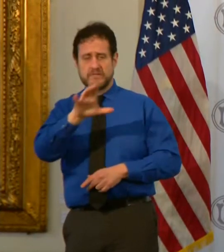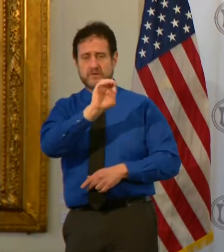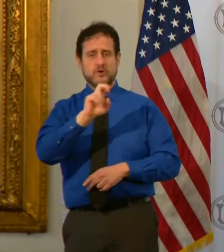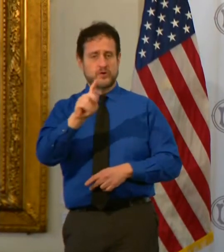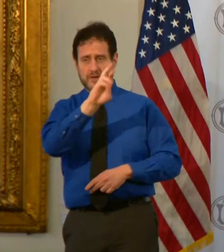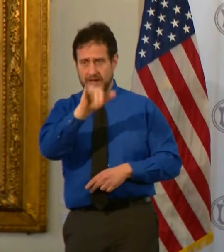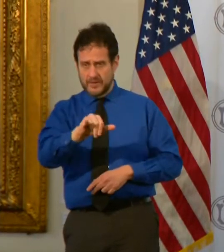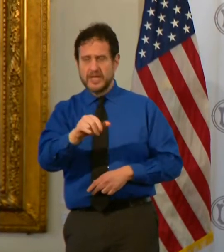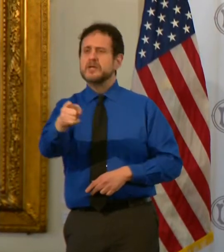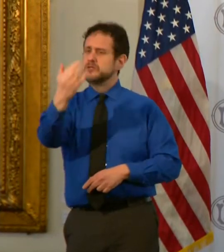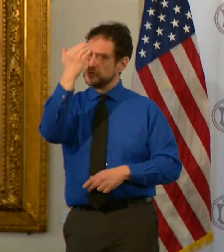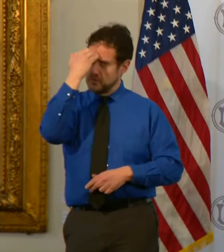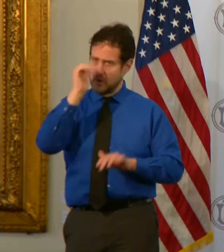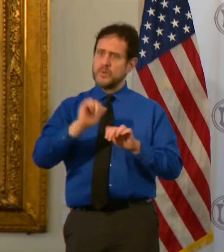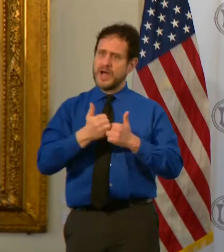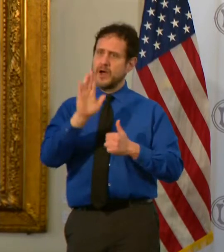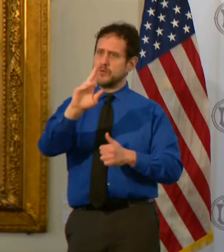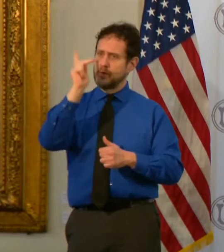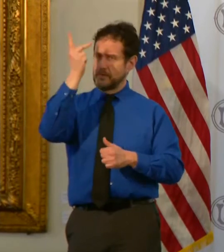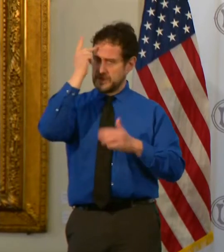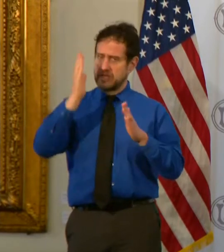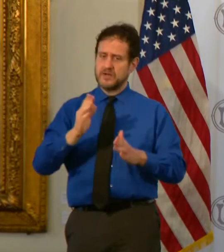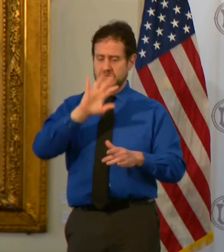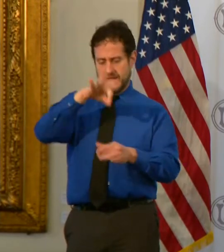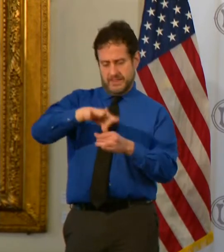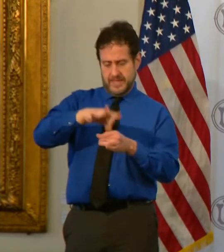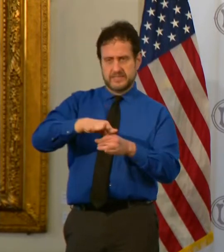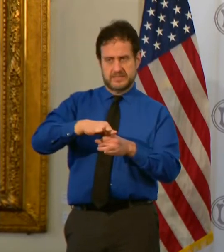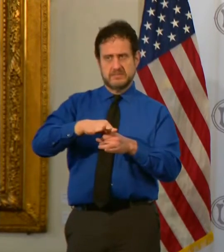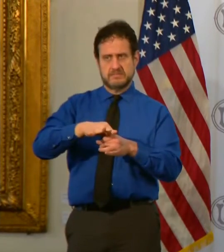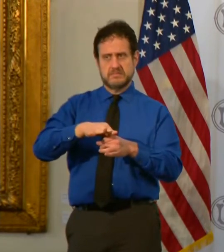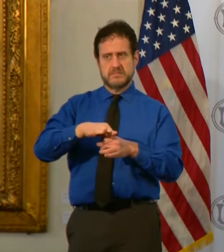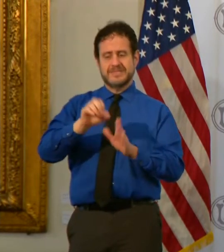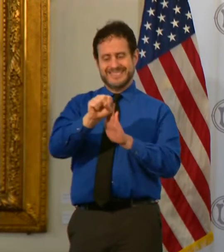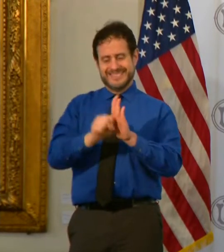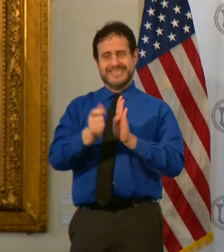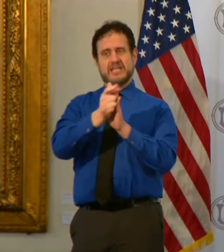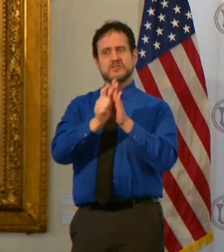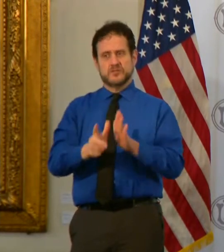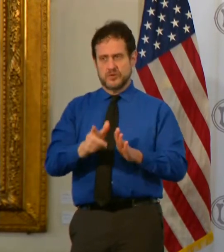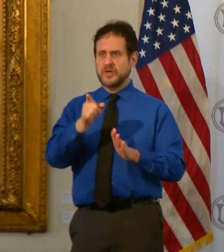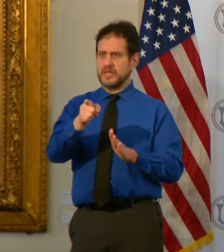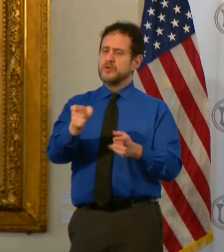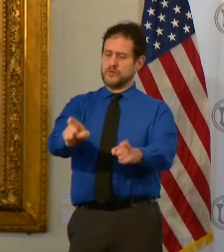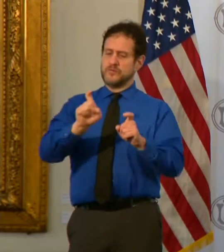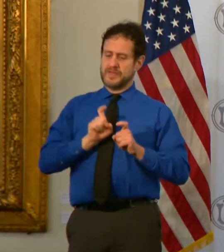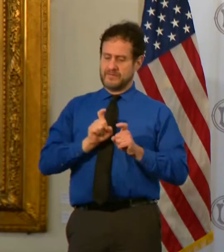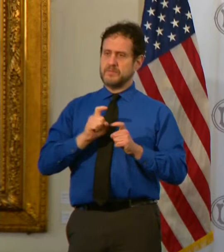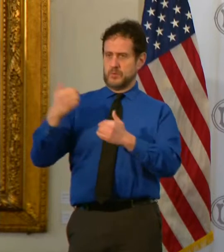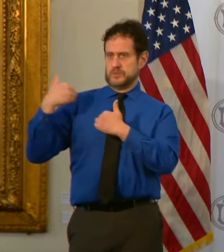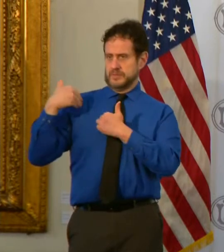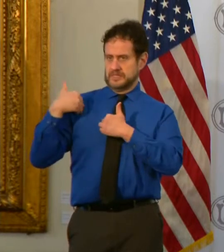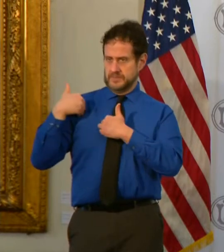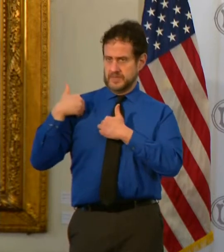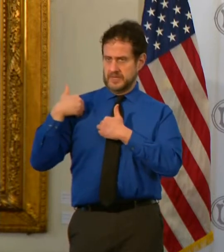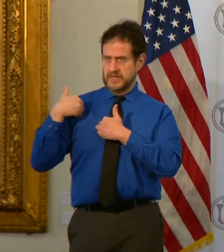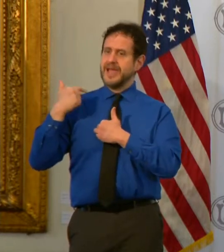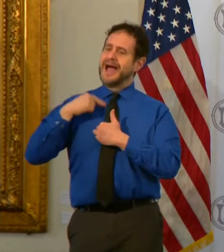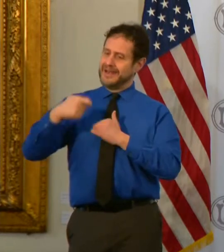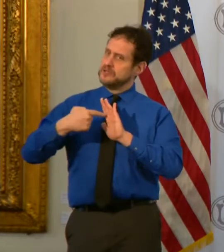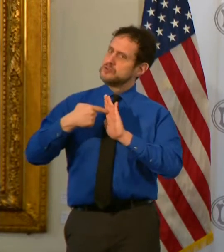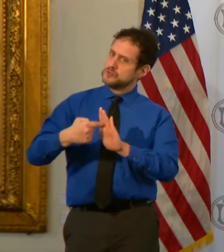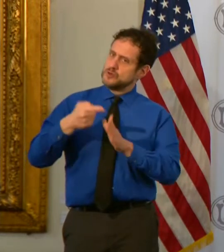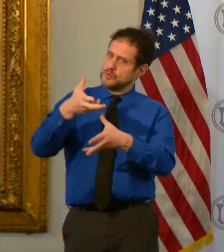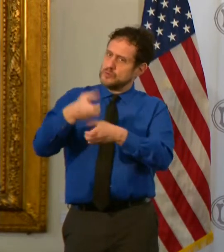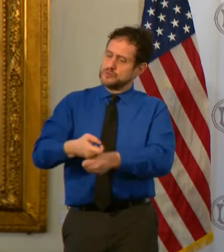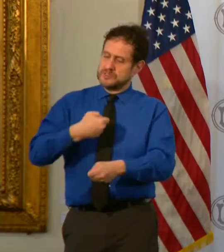know how their elected officials are doing with the responsibility that they have been entrusted. And so I'm